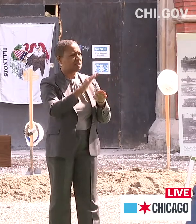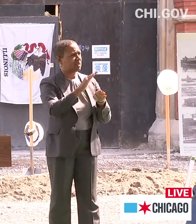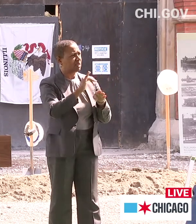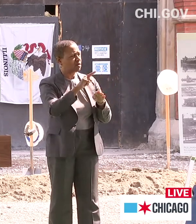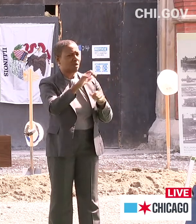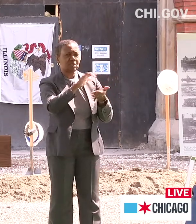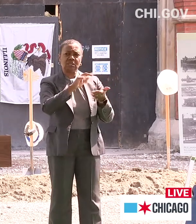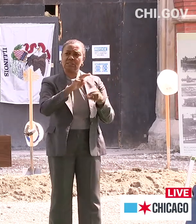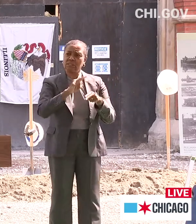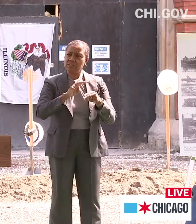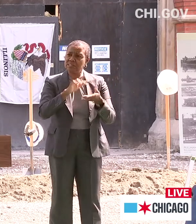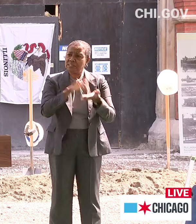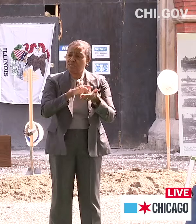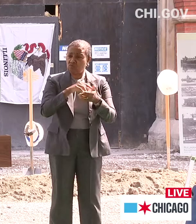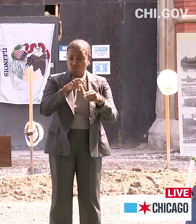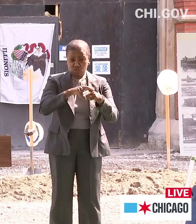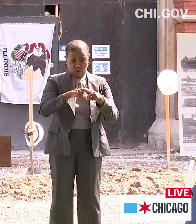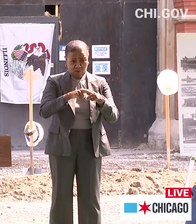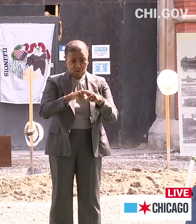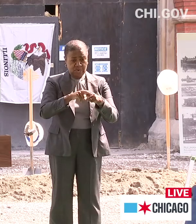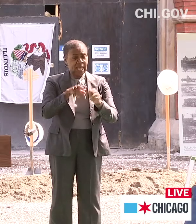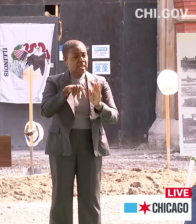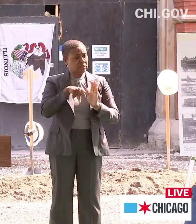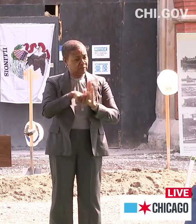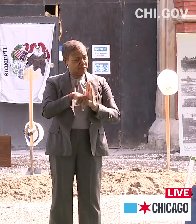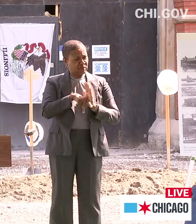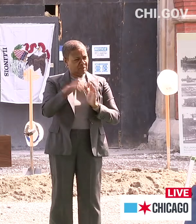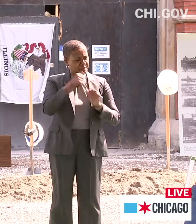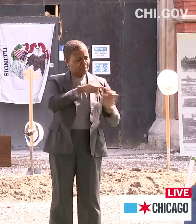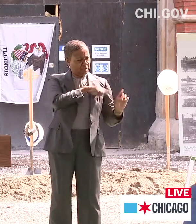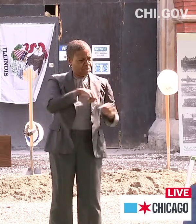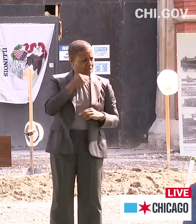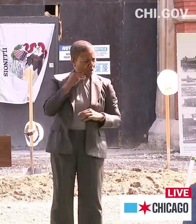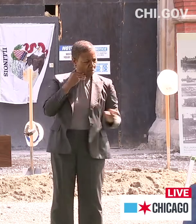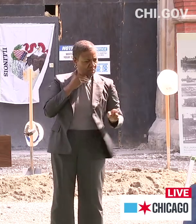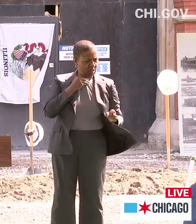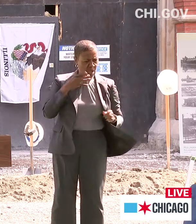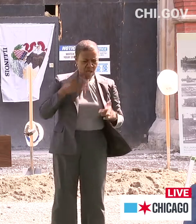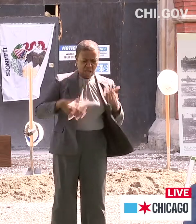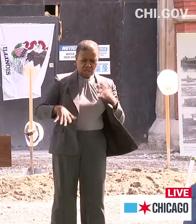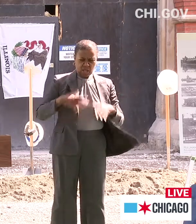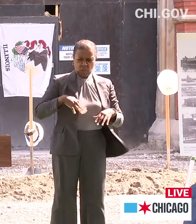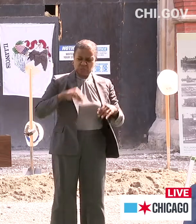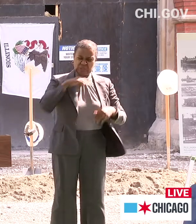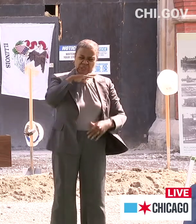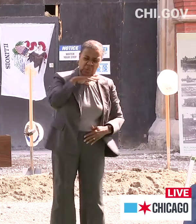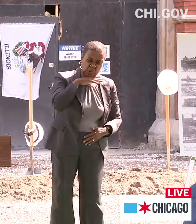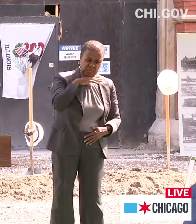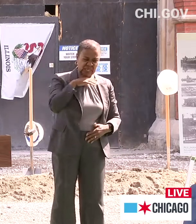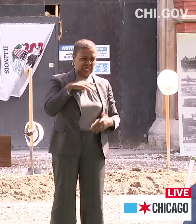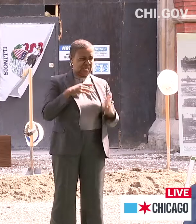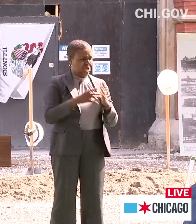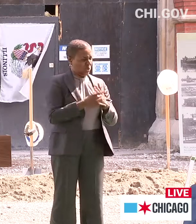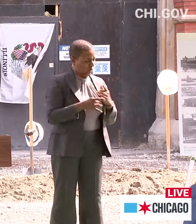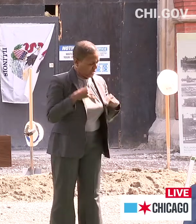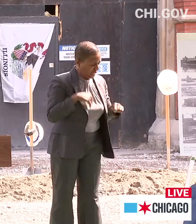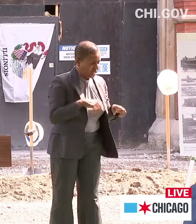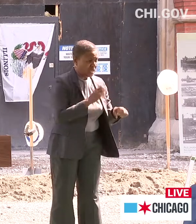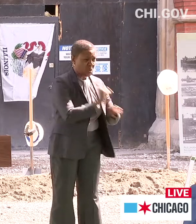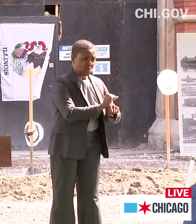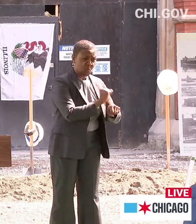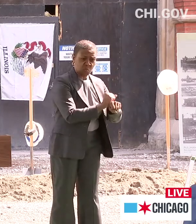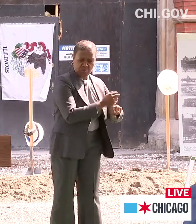Springfield. And I remember him coming home dirty and greasy, and it was hard